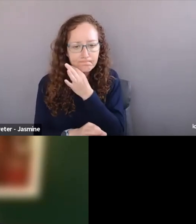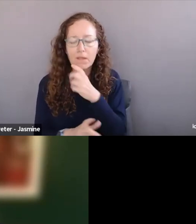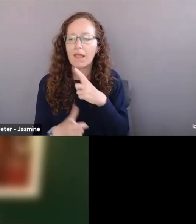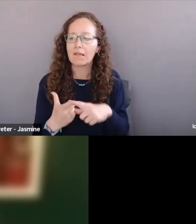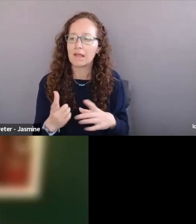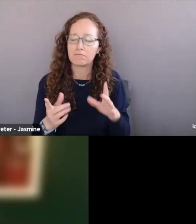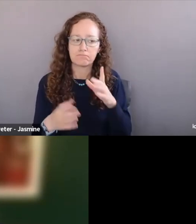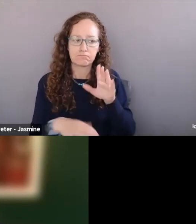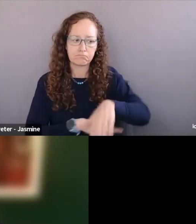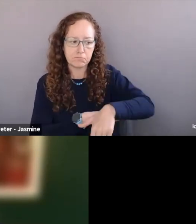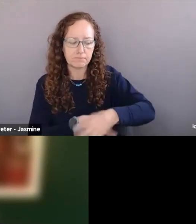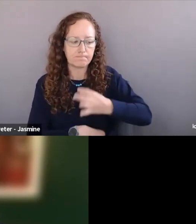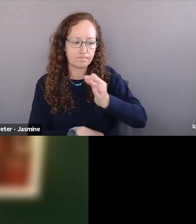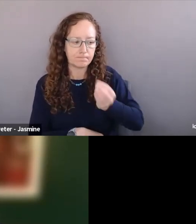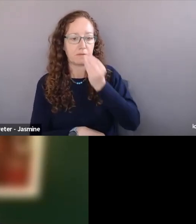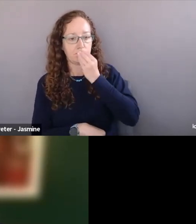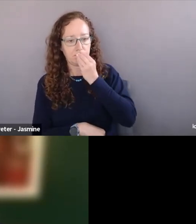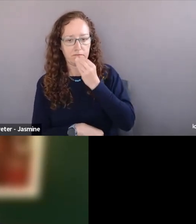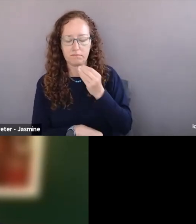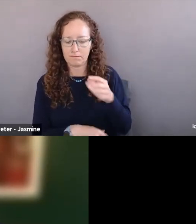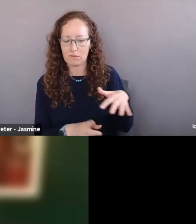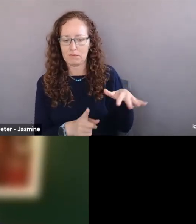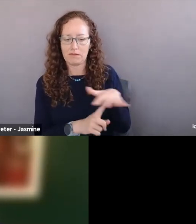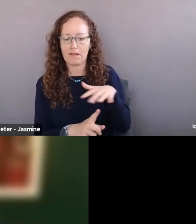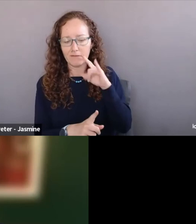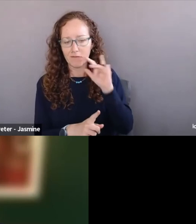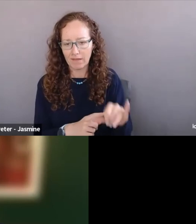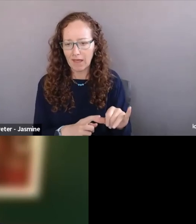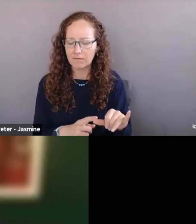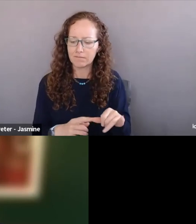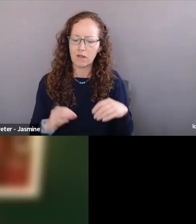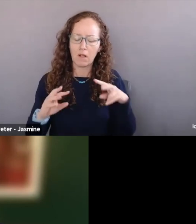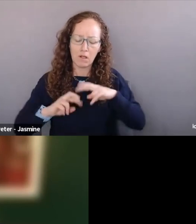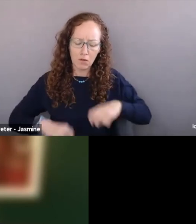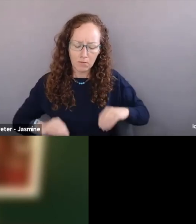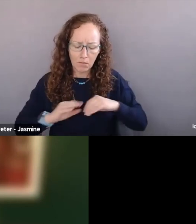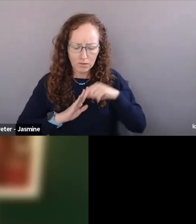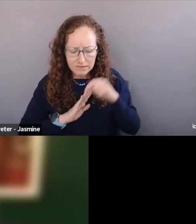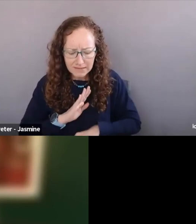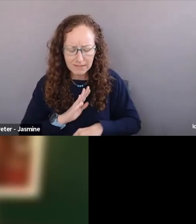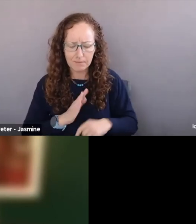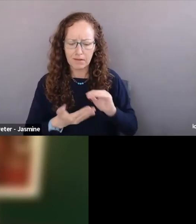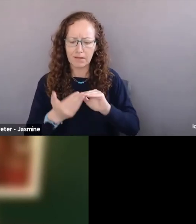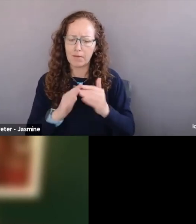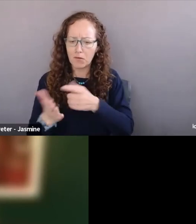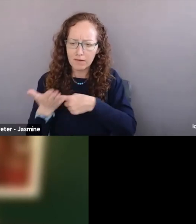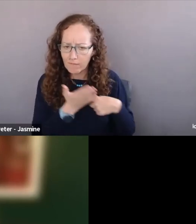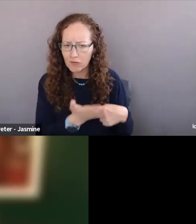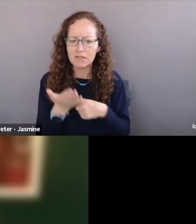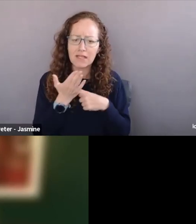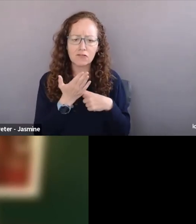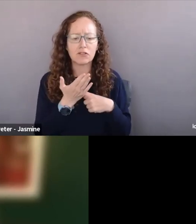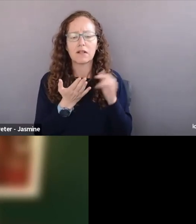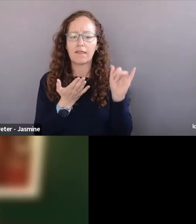then we're have conversation as a community. But there's more to do. There's more to do, and we are